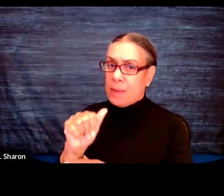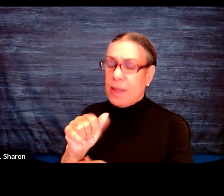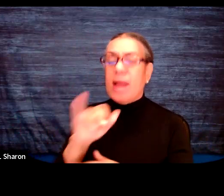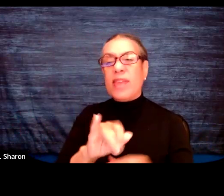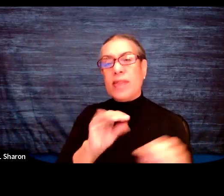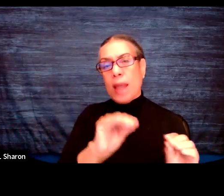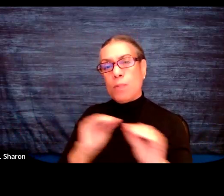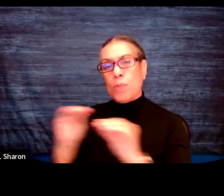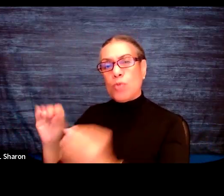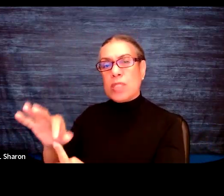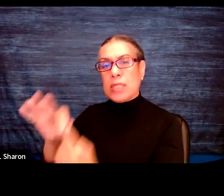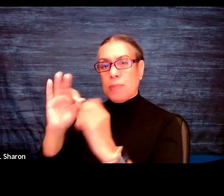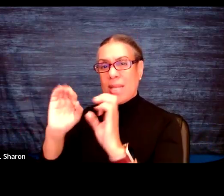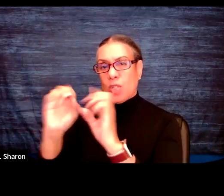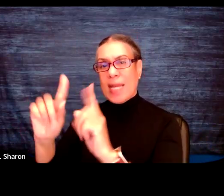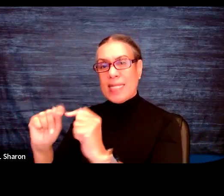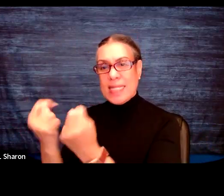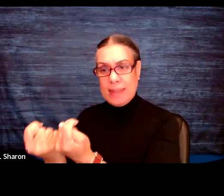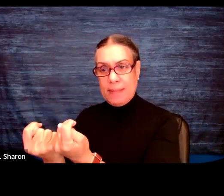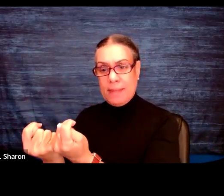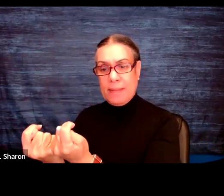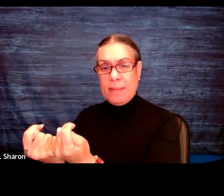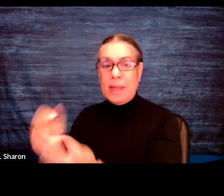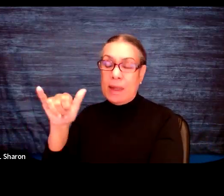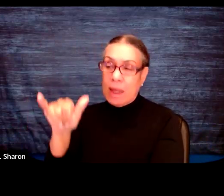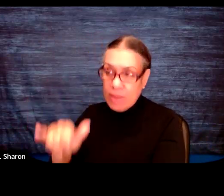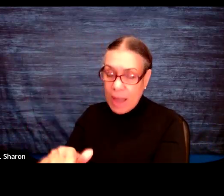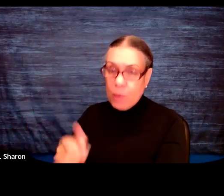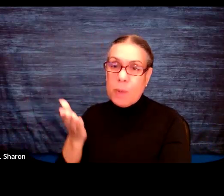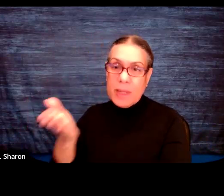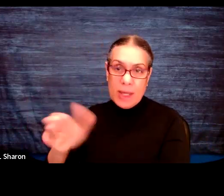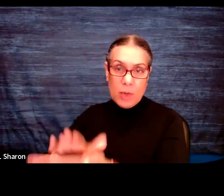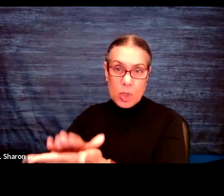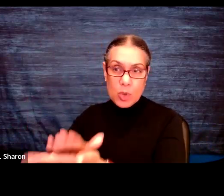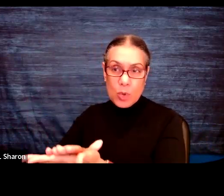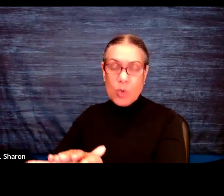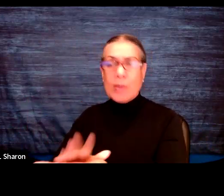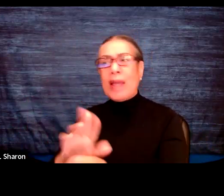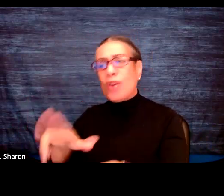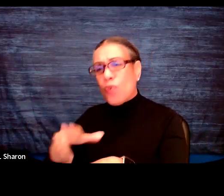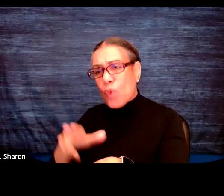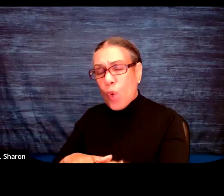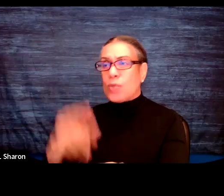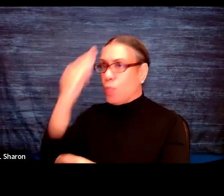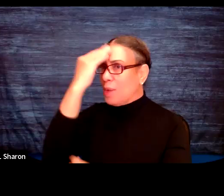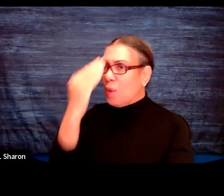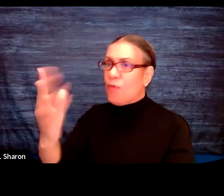to the special education team, which is the COS at the school. And then, of course, the parent would be